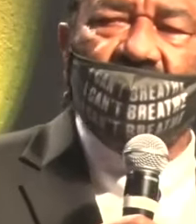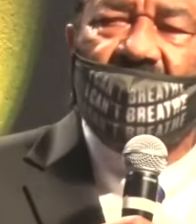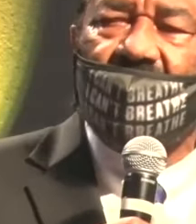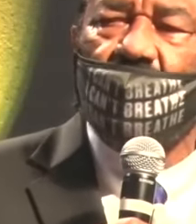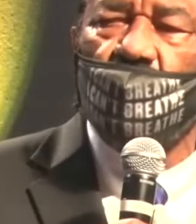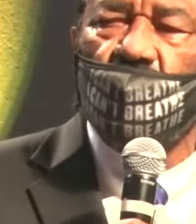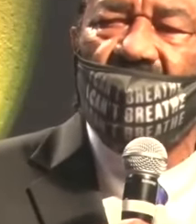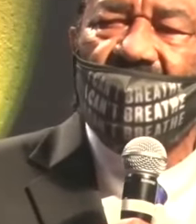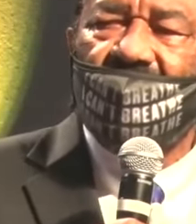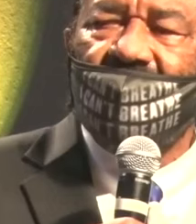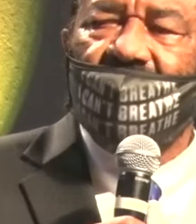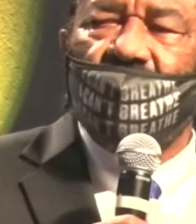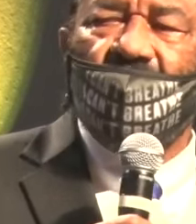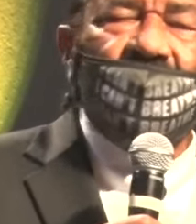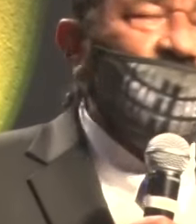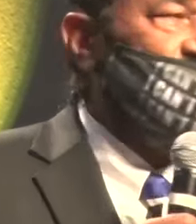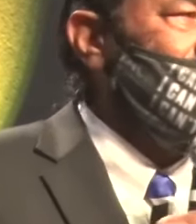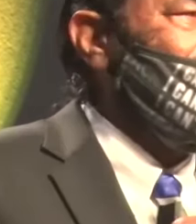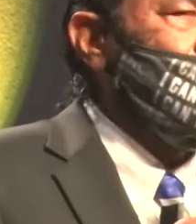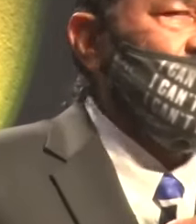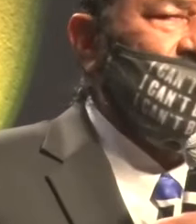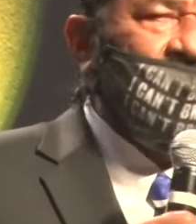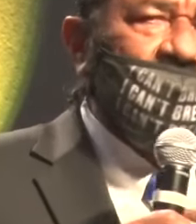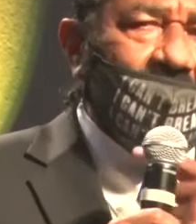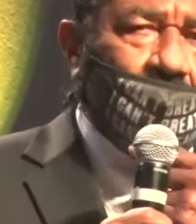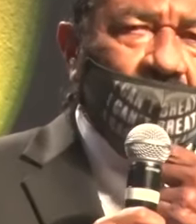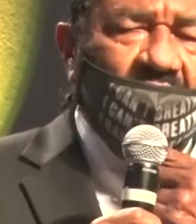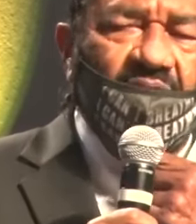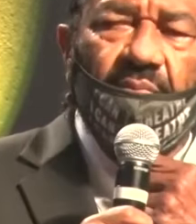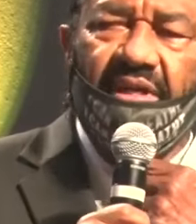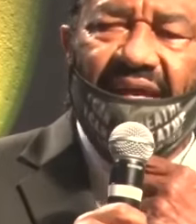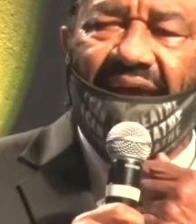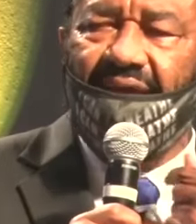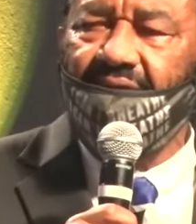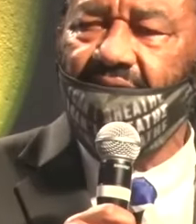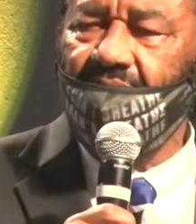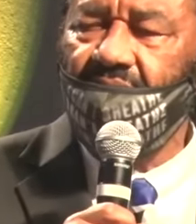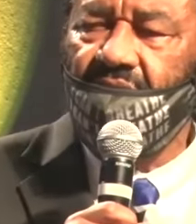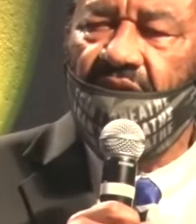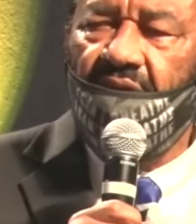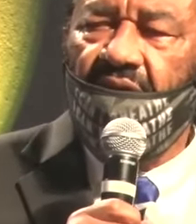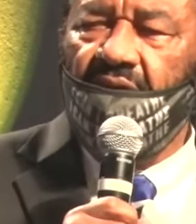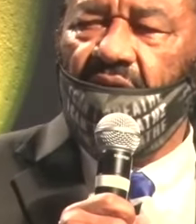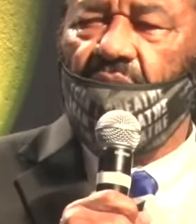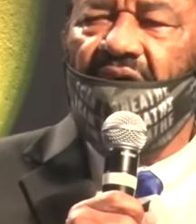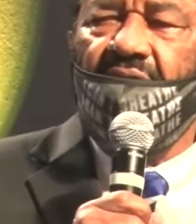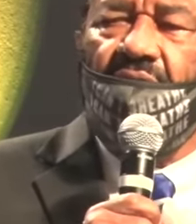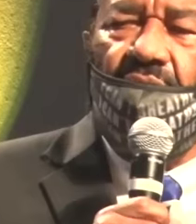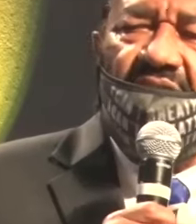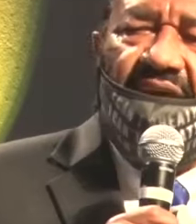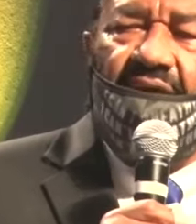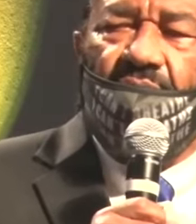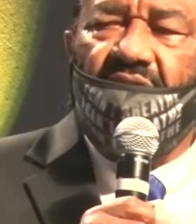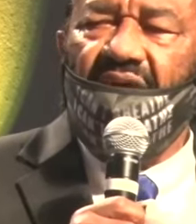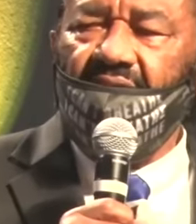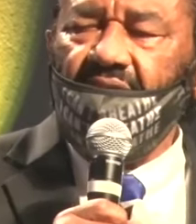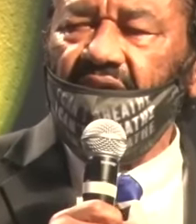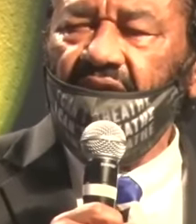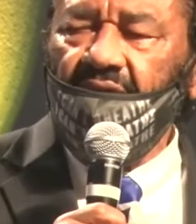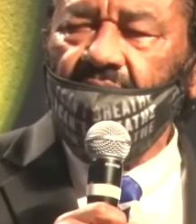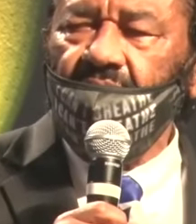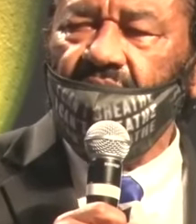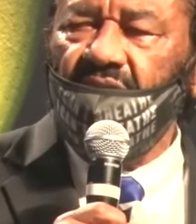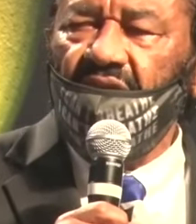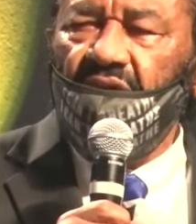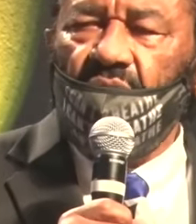who's here with us today. One whose name means helper of humankind. One who was there with